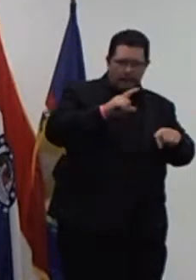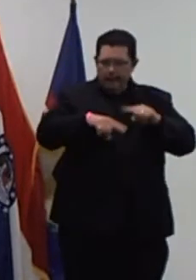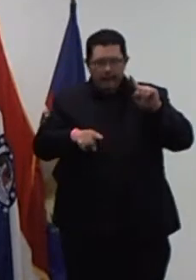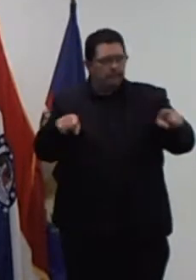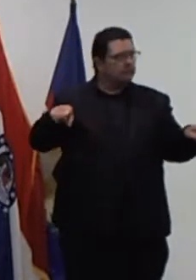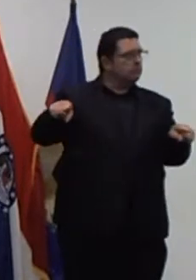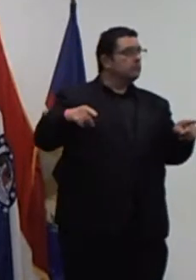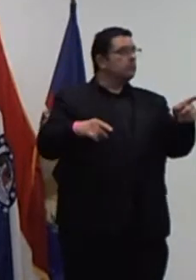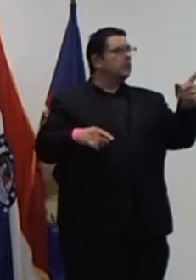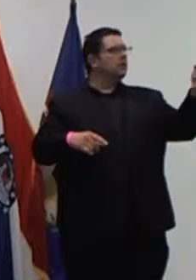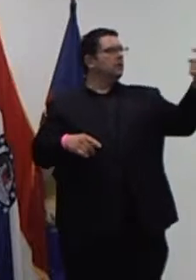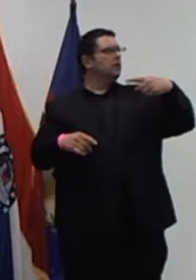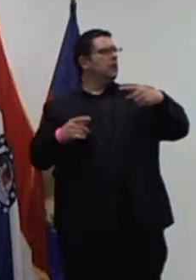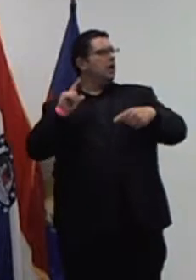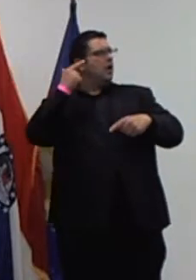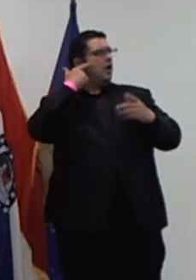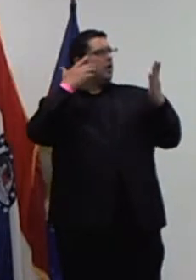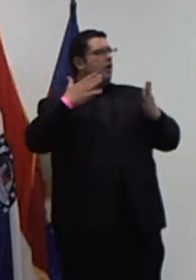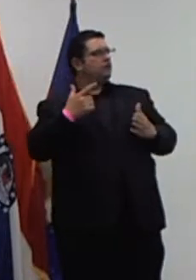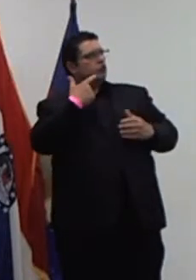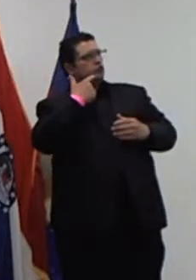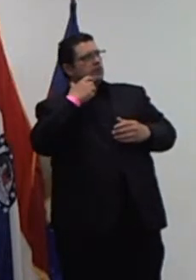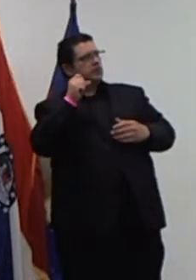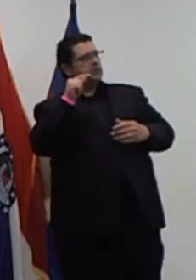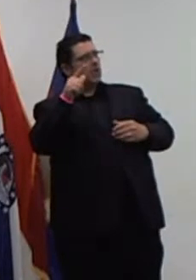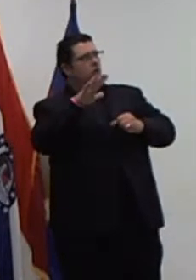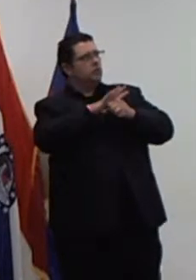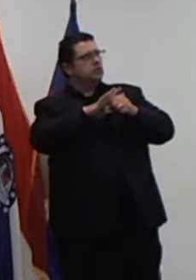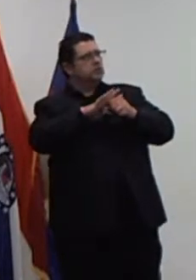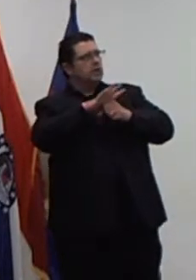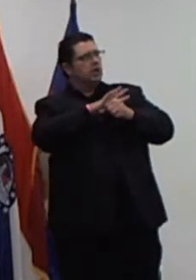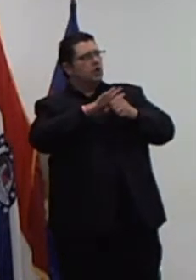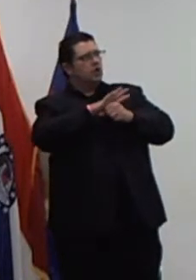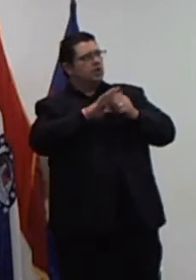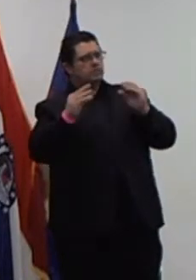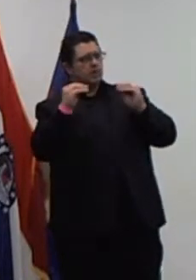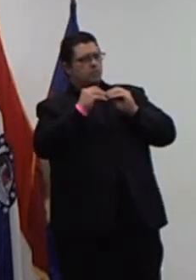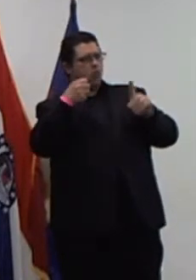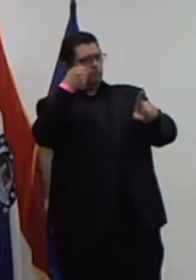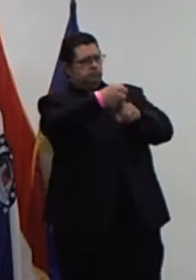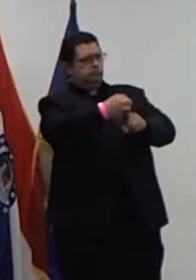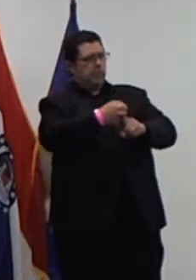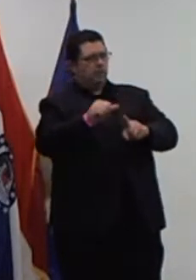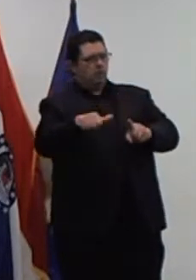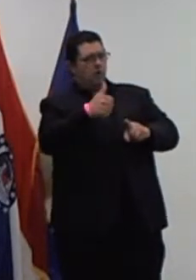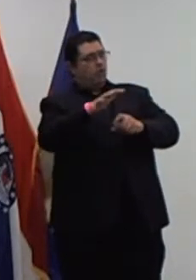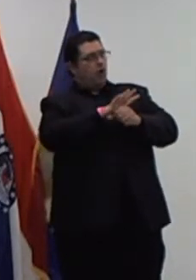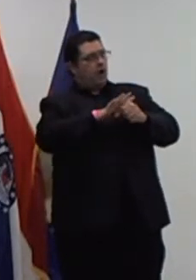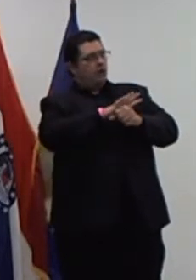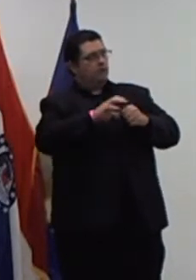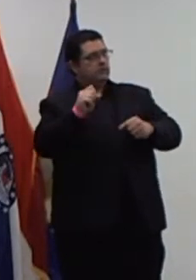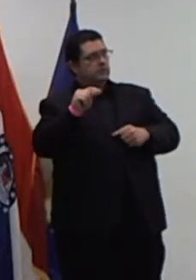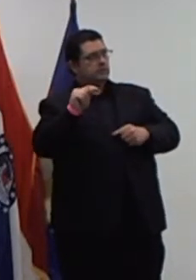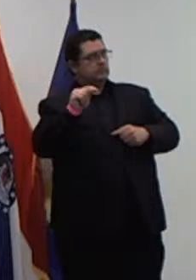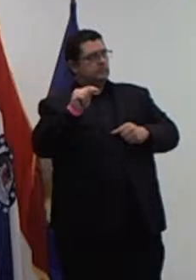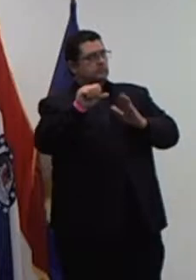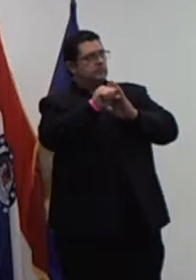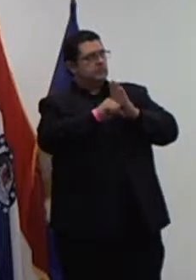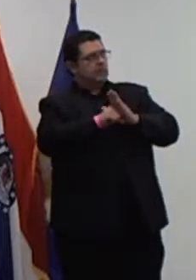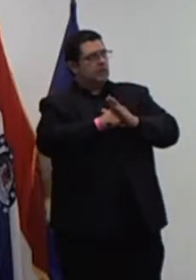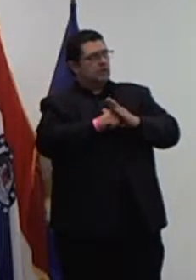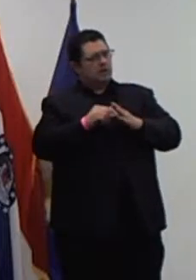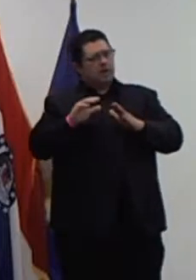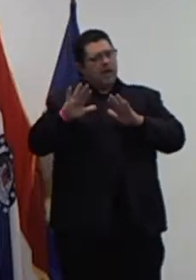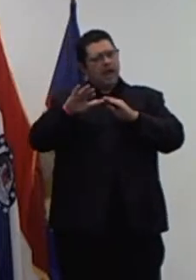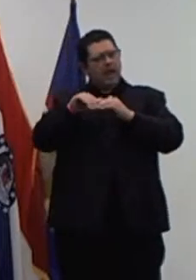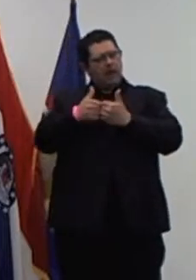Governor, you said yourself that the St. Louis area has been more greatly impacted than other areas of the state. Right. The way that the Federal CARES Act